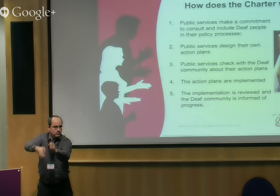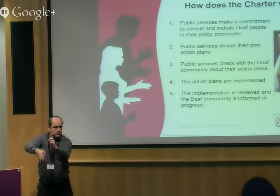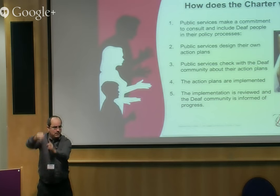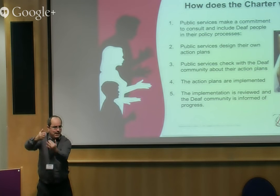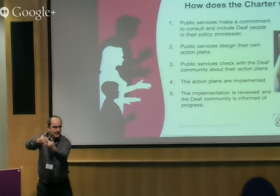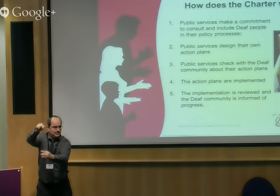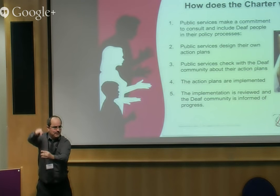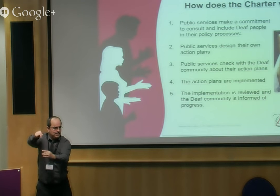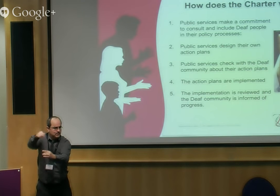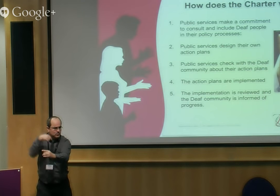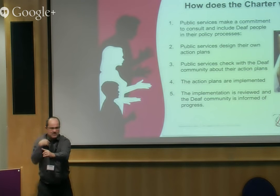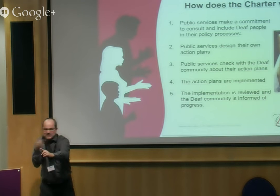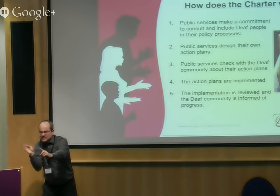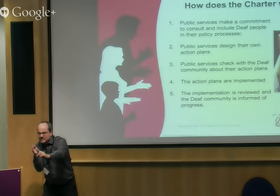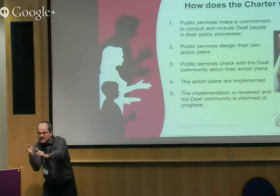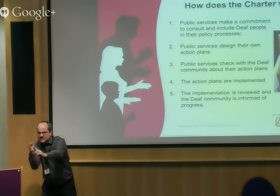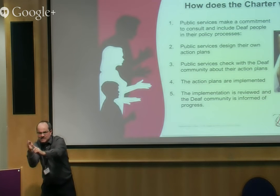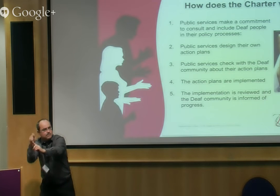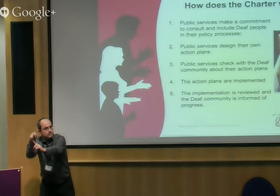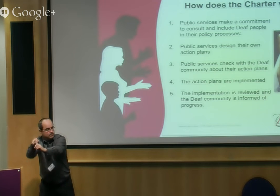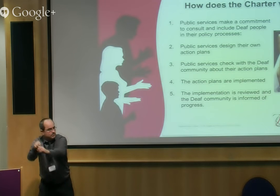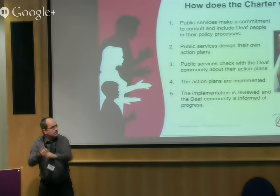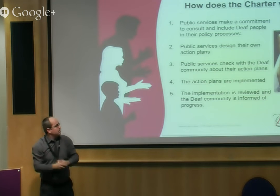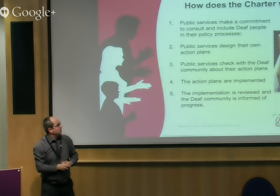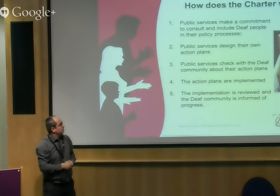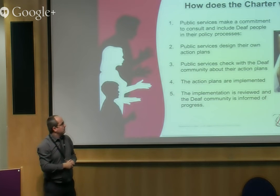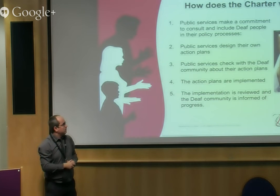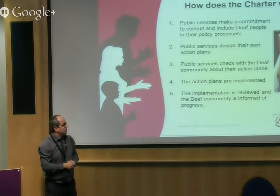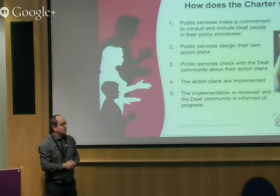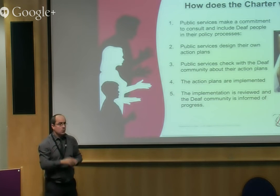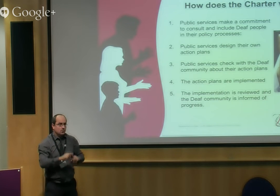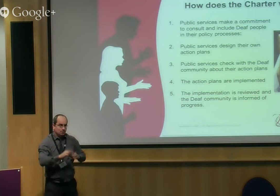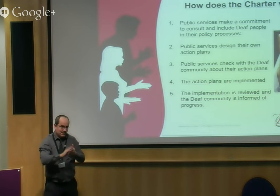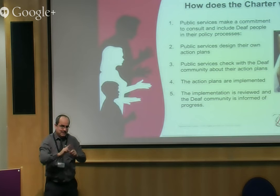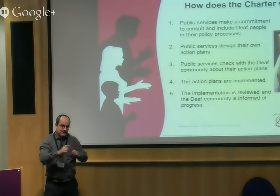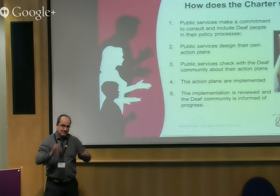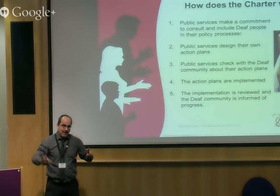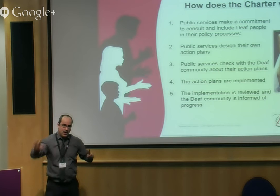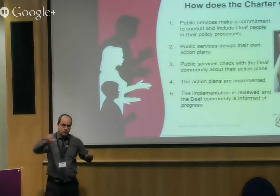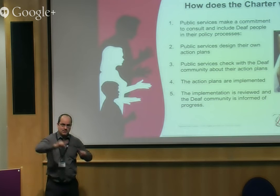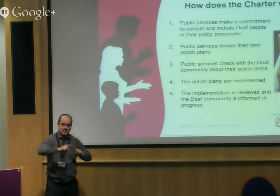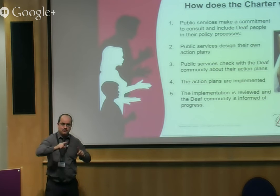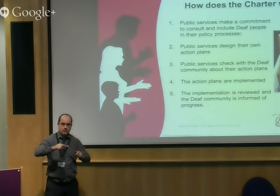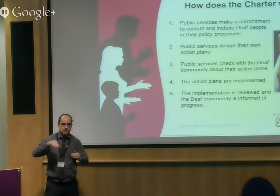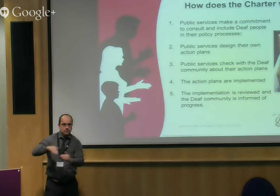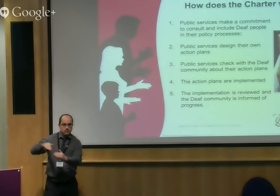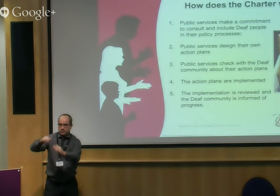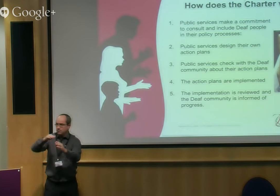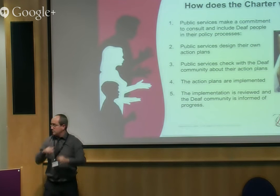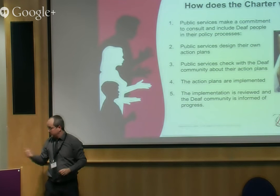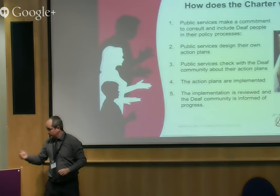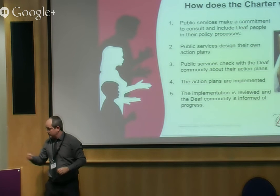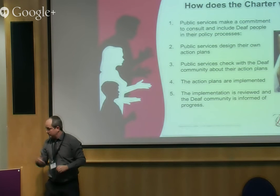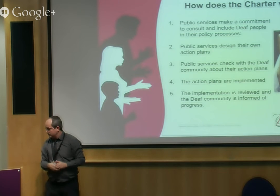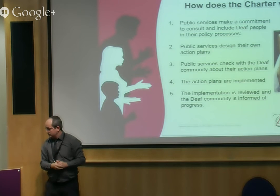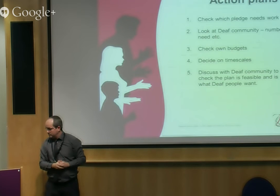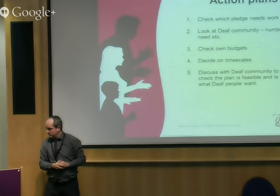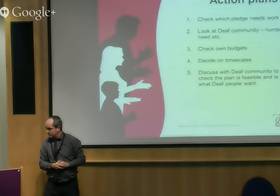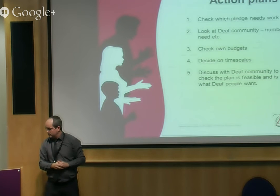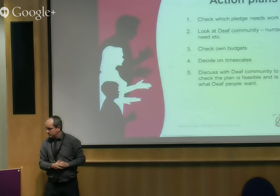authority. Because the ultimate aim is that the service is improved. How we go about it might be different from place to place. So we've got to have a